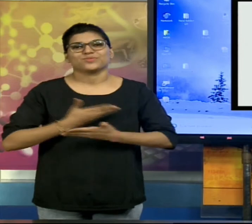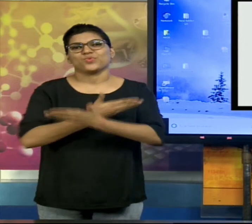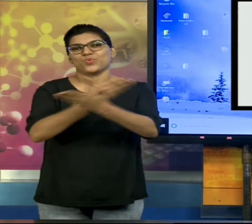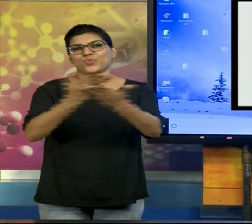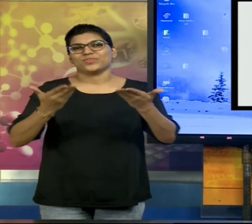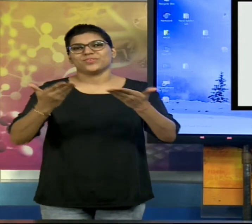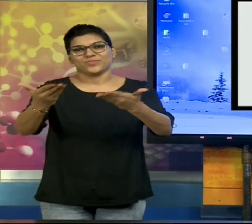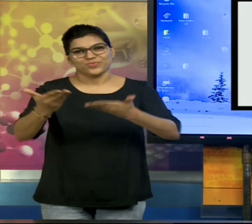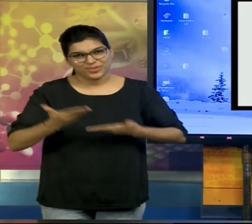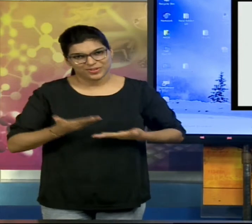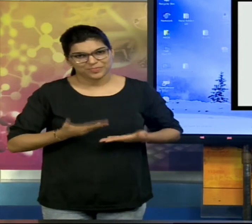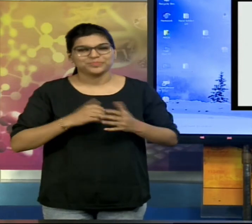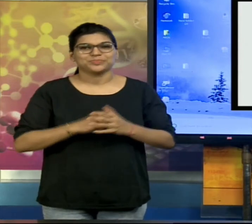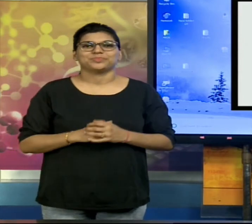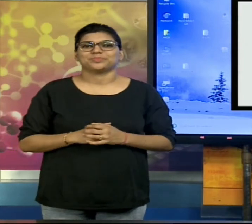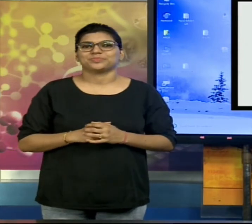Namaskar. Welcome you all.